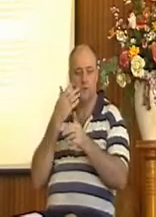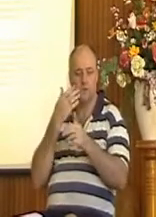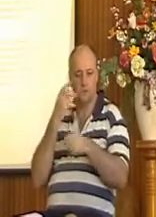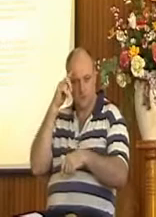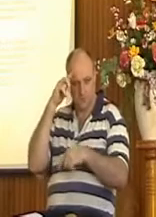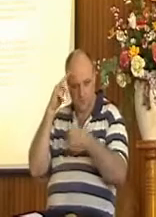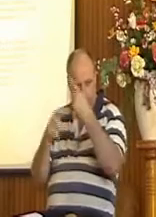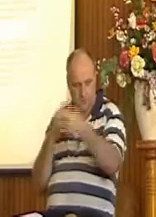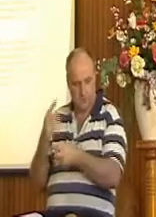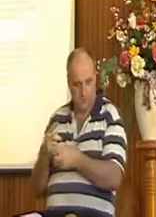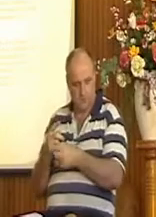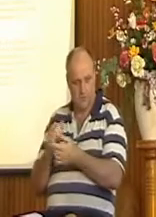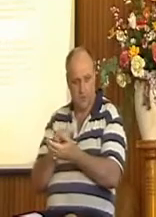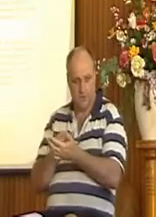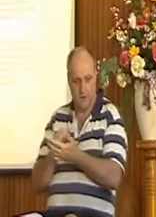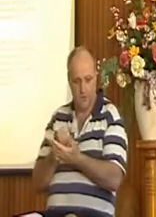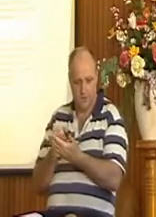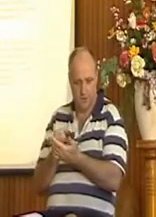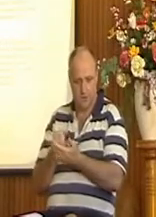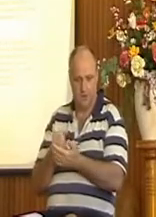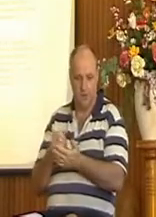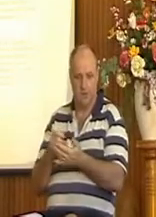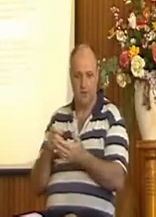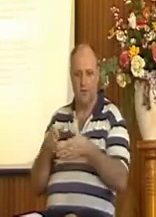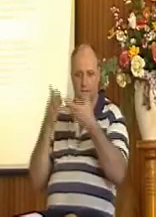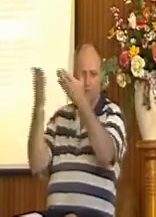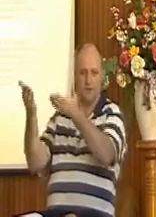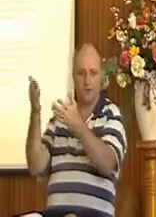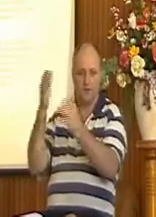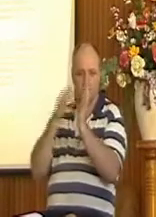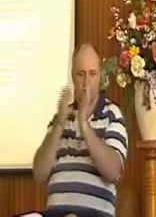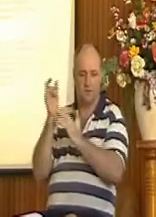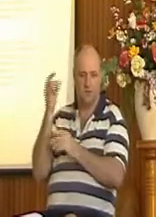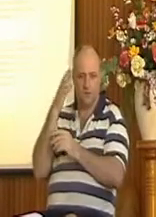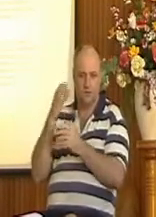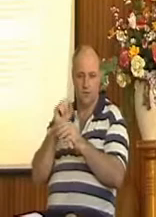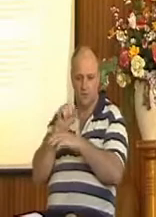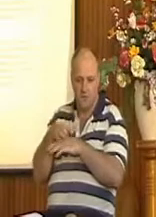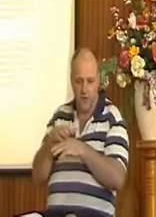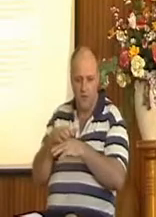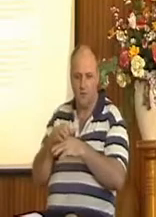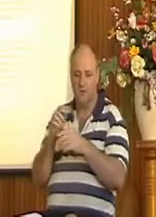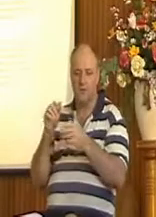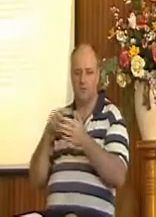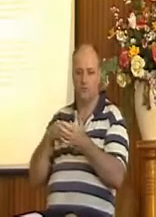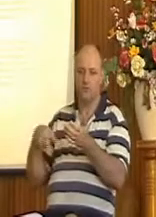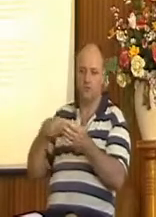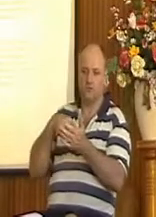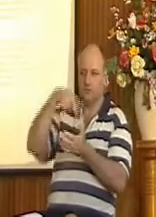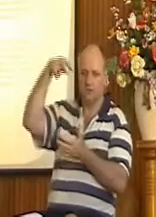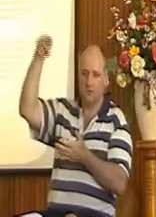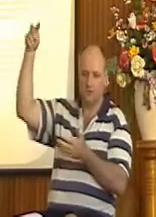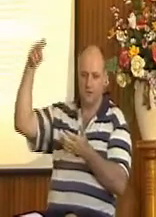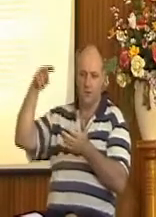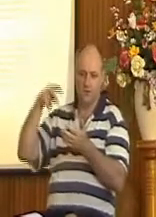sacrifice of Christ, the death of the cross, the shedding of precious blood, the glorious resurrection, the triumphant